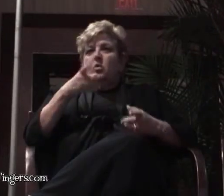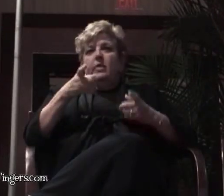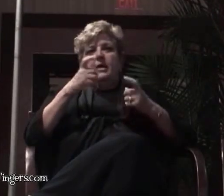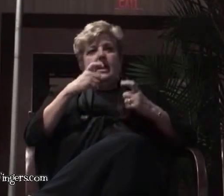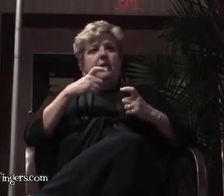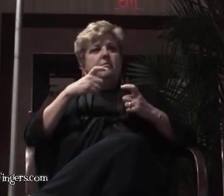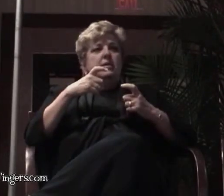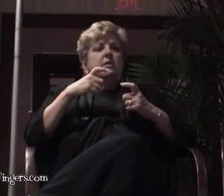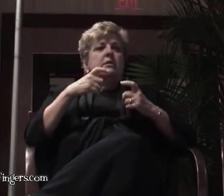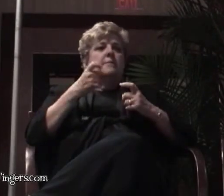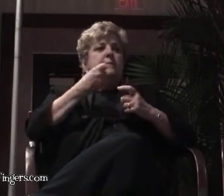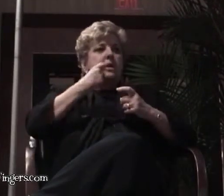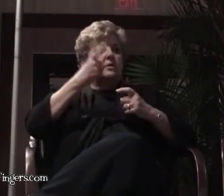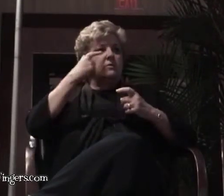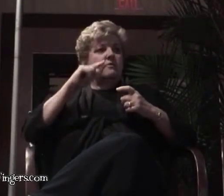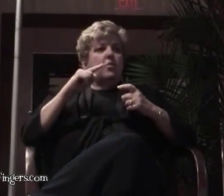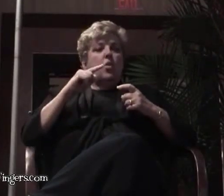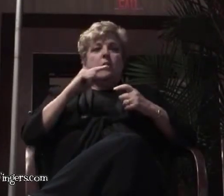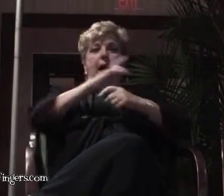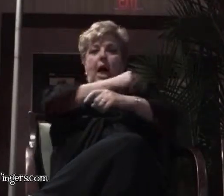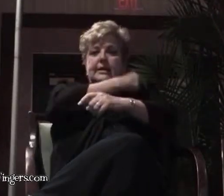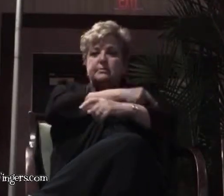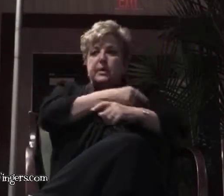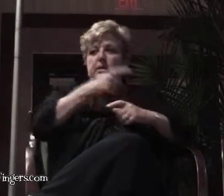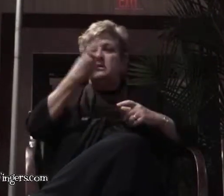and for my hospitalization. But it's not authorized.